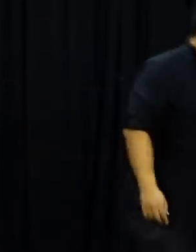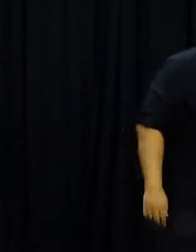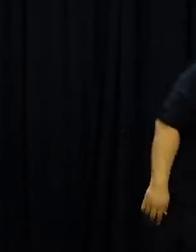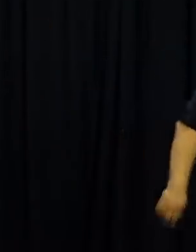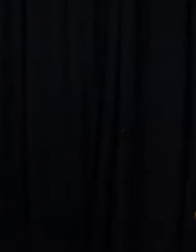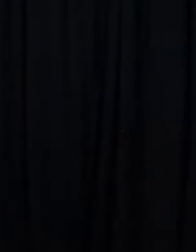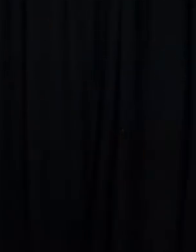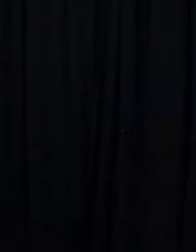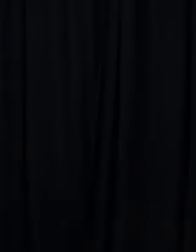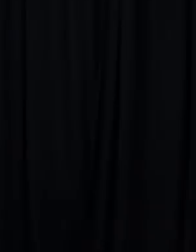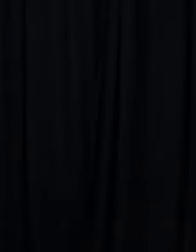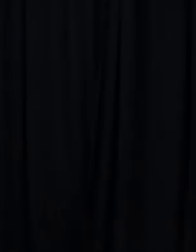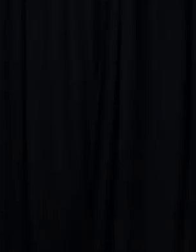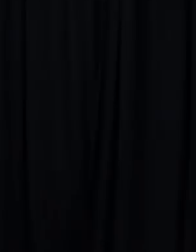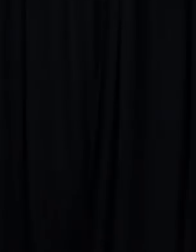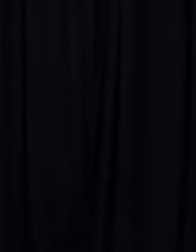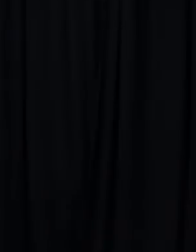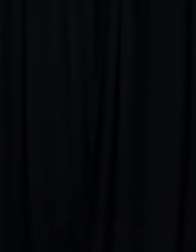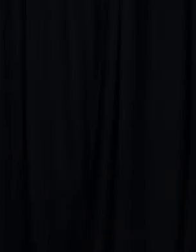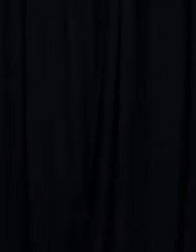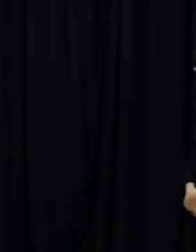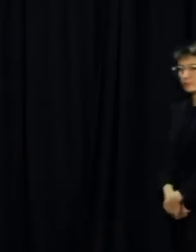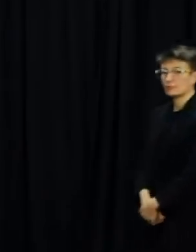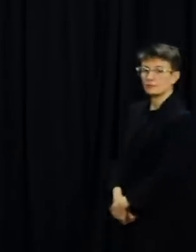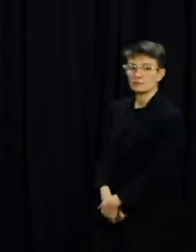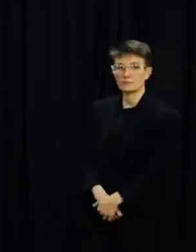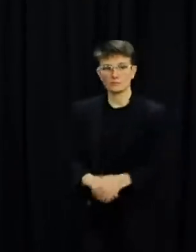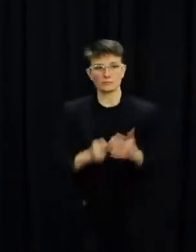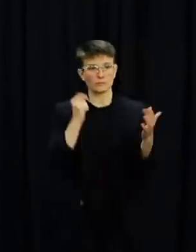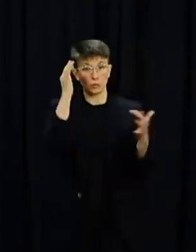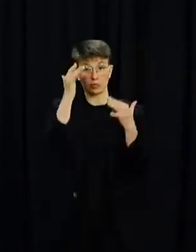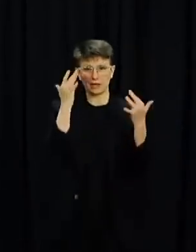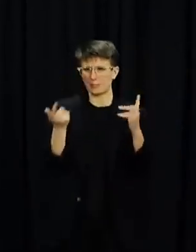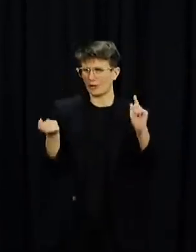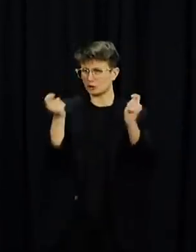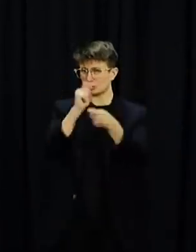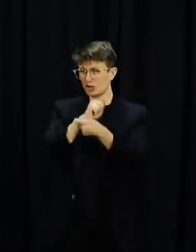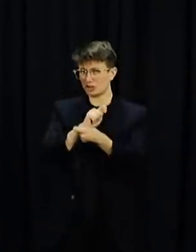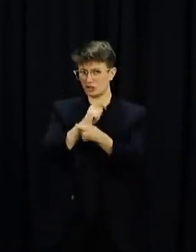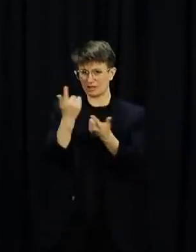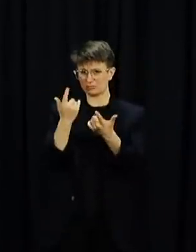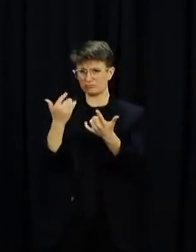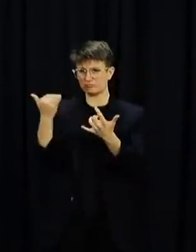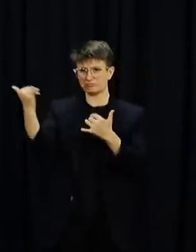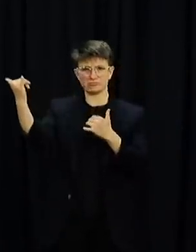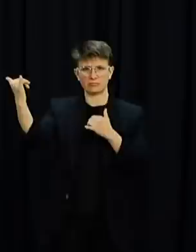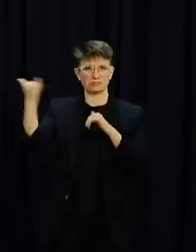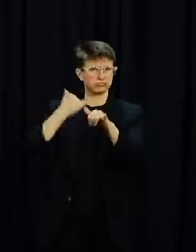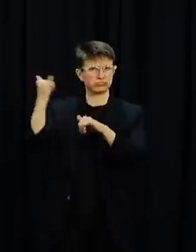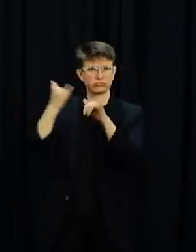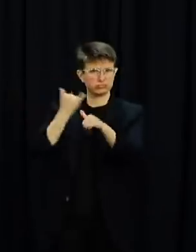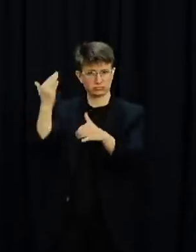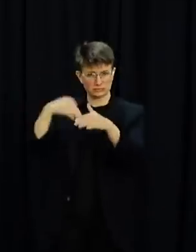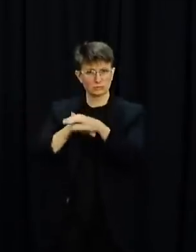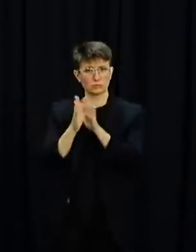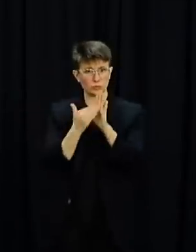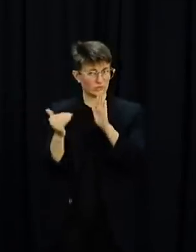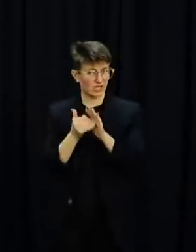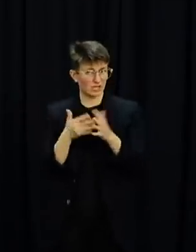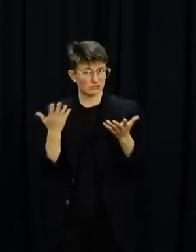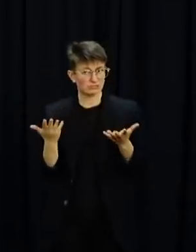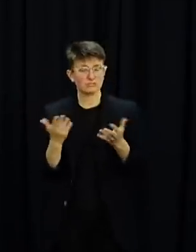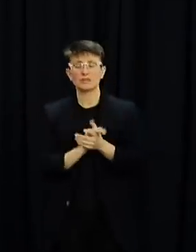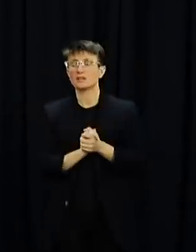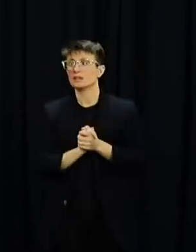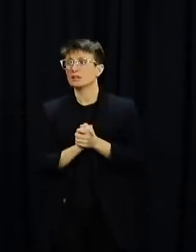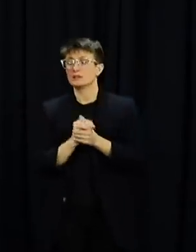to the inflow of international passengers to New Zealand at the moment? We had that discussion with the All of Government group this morning. We, of course, do continue to